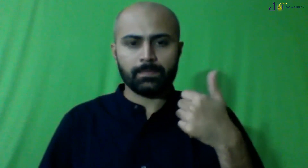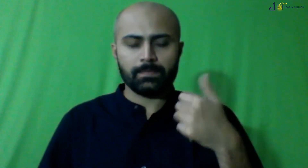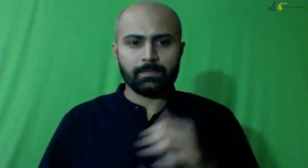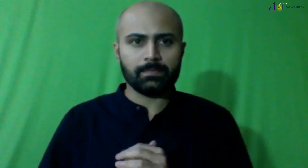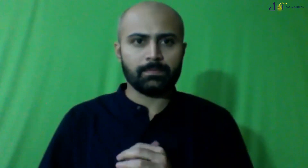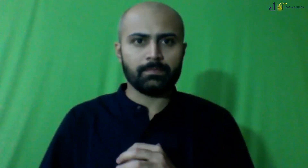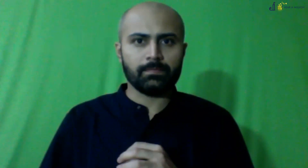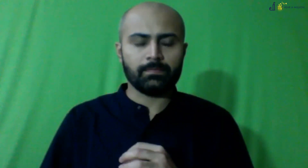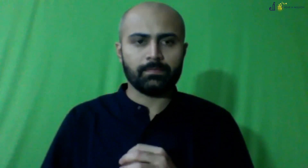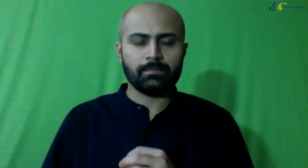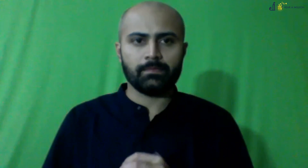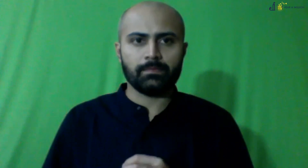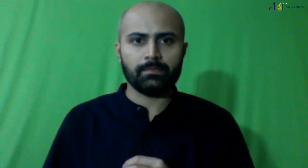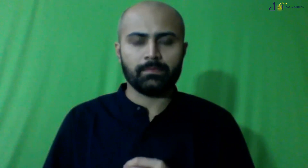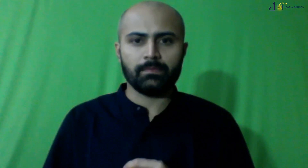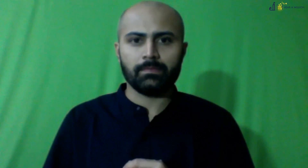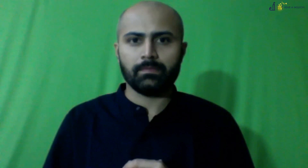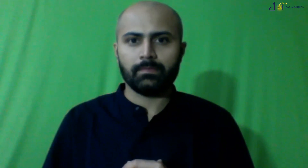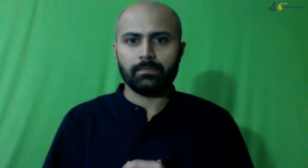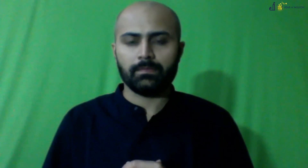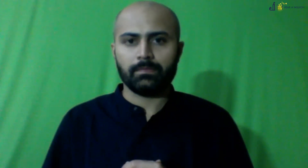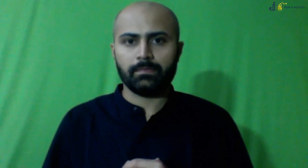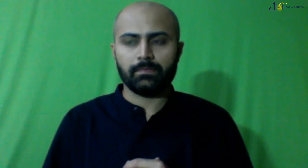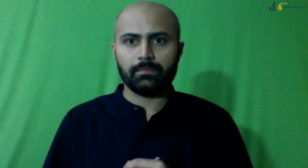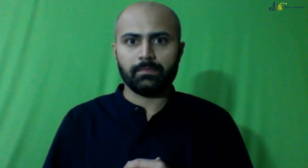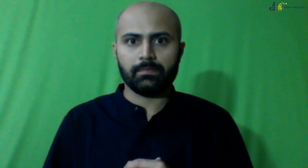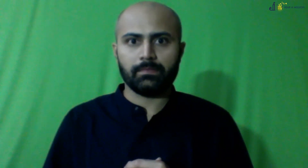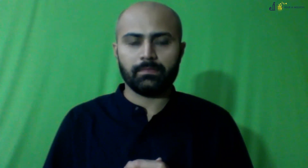Okay, shall I start the sign?